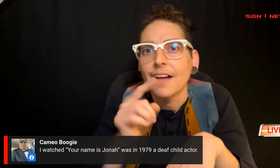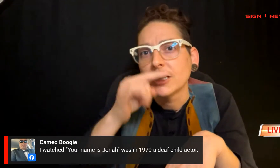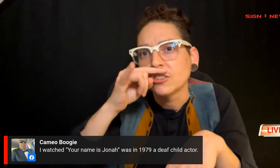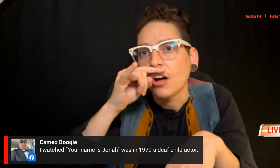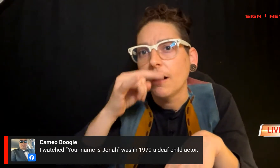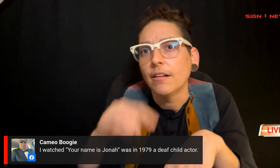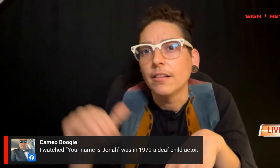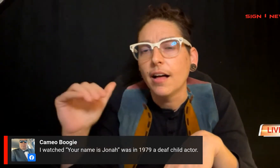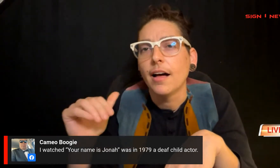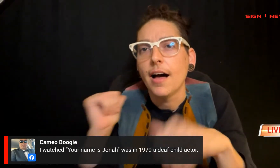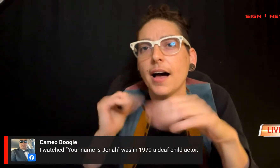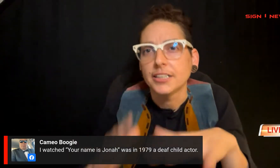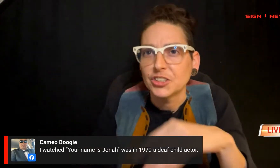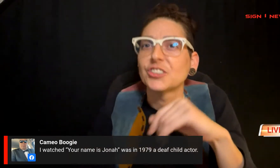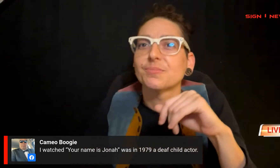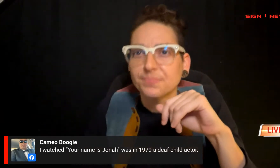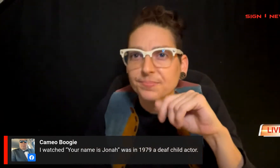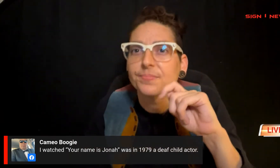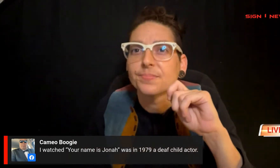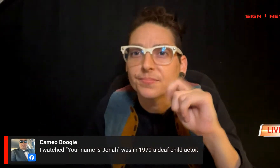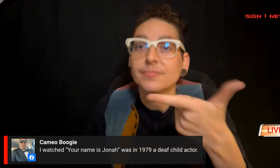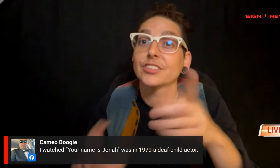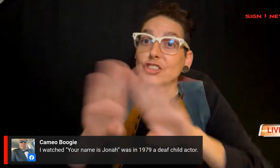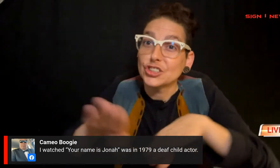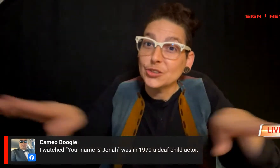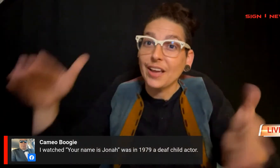1979, with a deaf child actor.